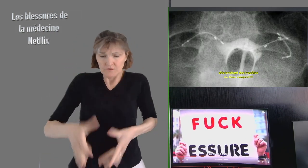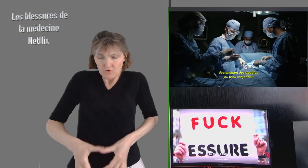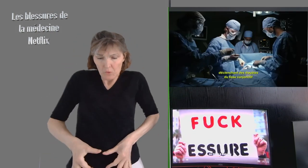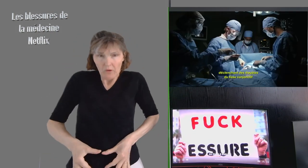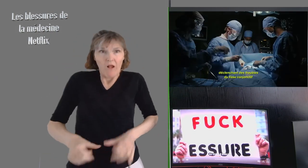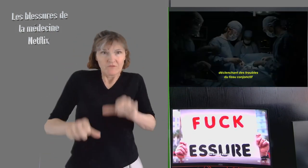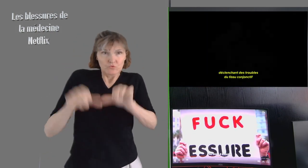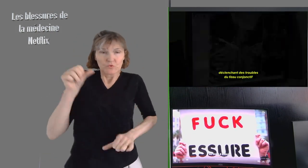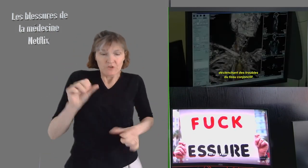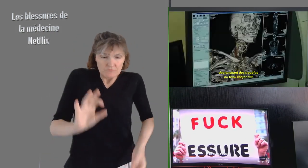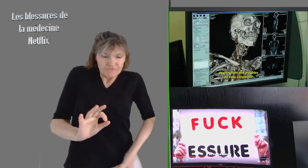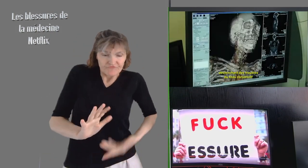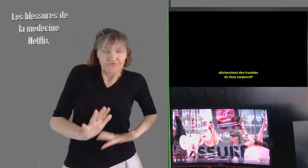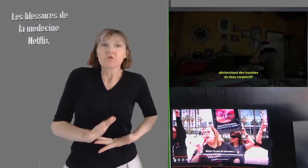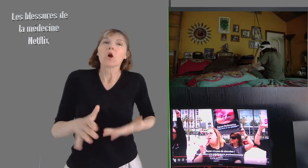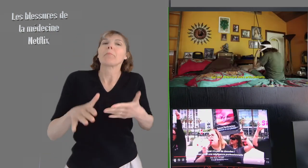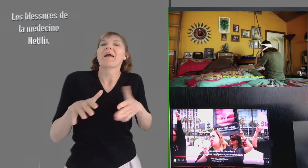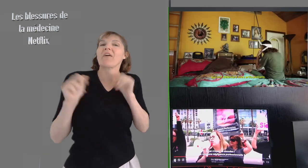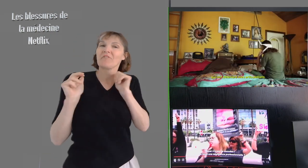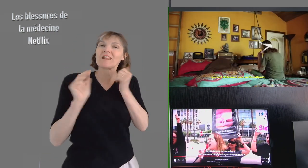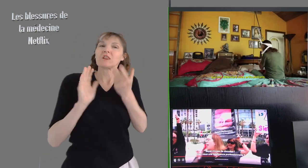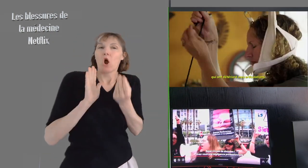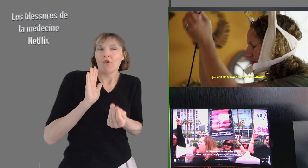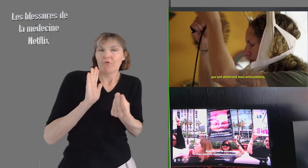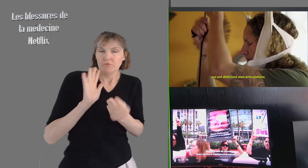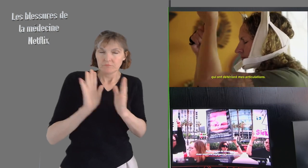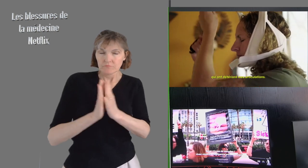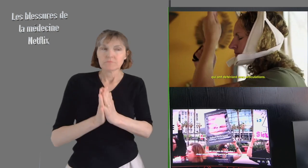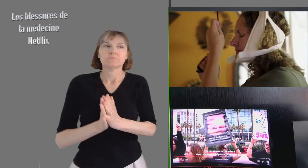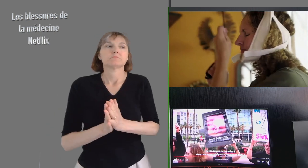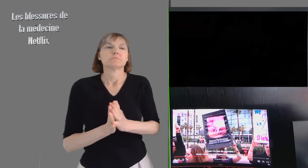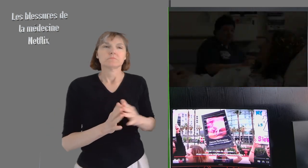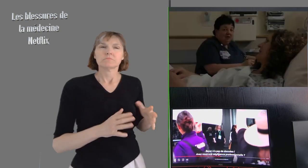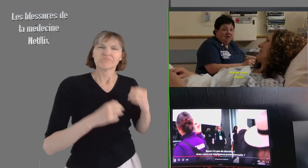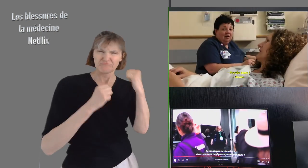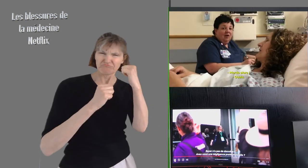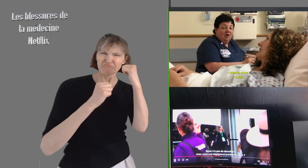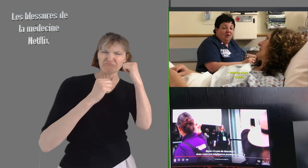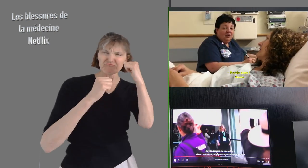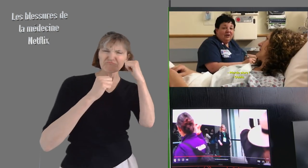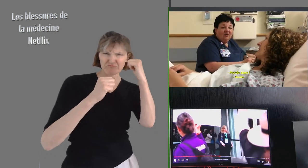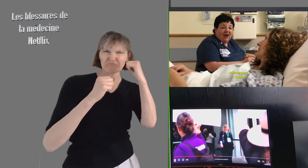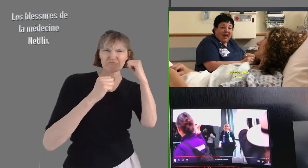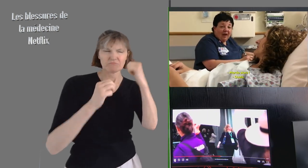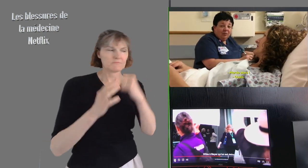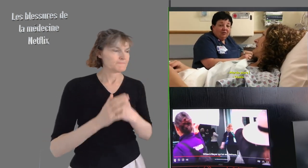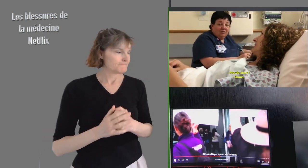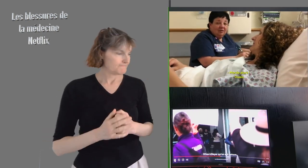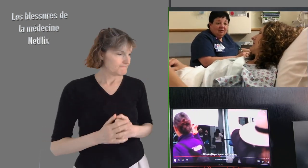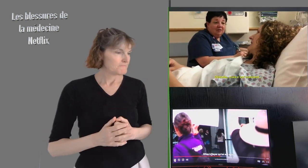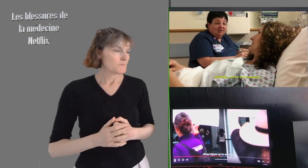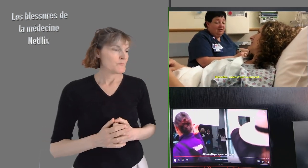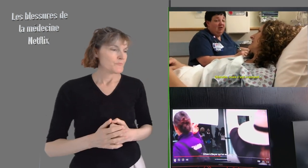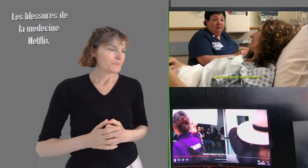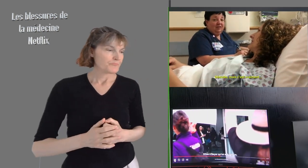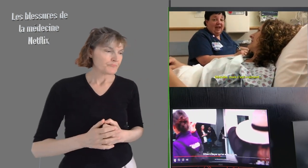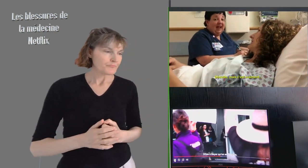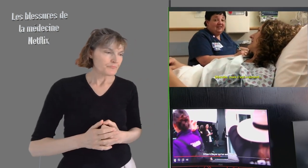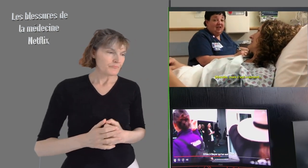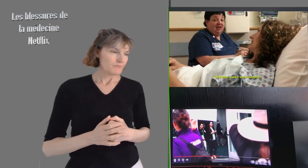you have malpractice? Bayer has no data. Do you have malpractice? Make sure you tell Bayer we're not here.